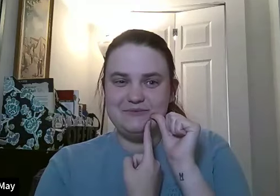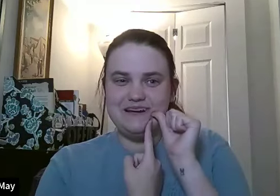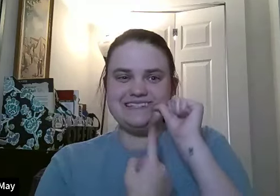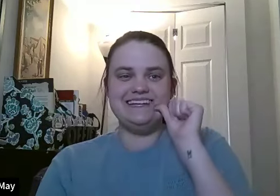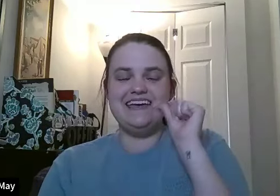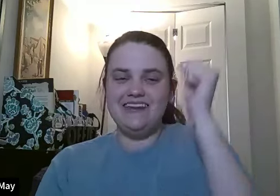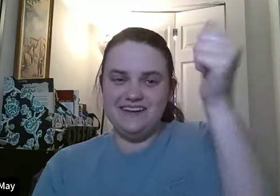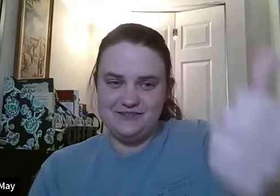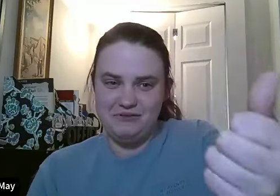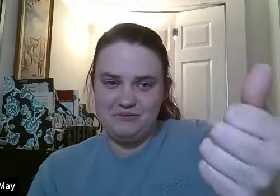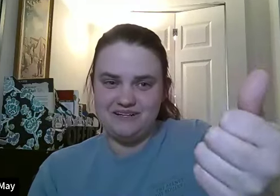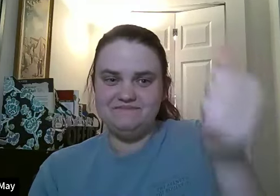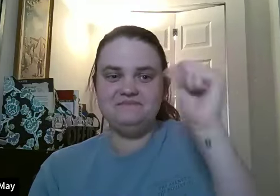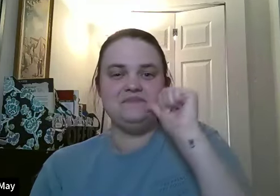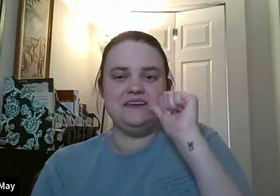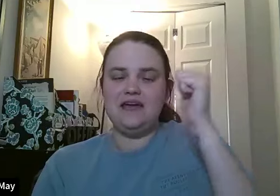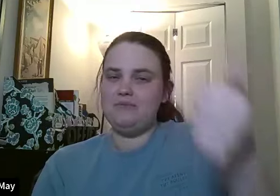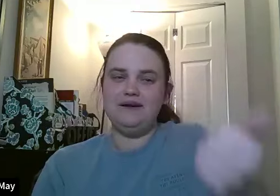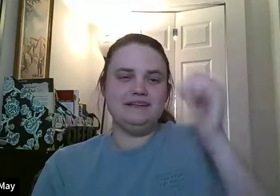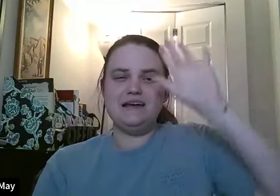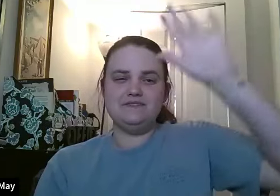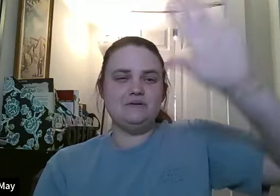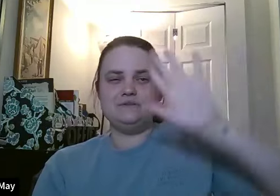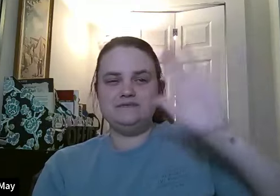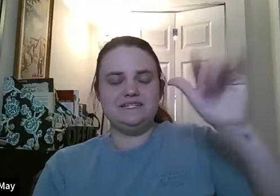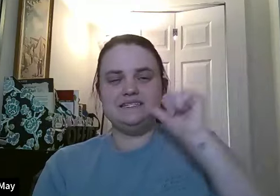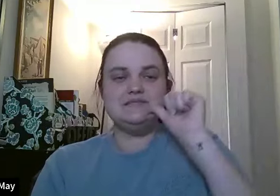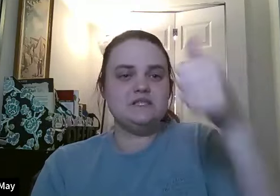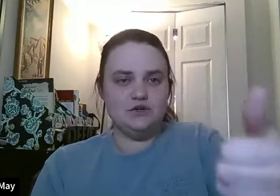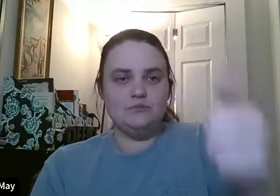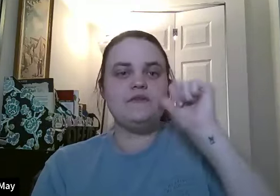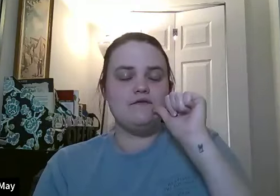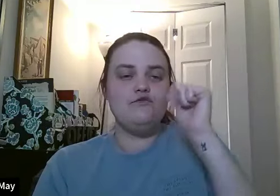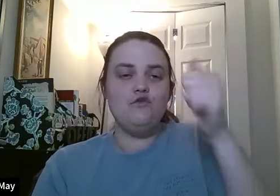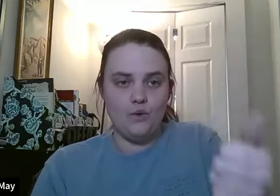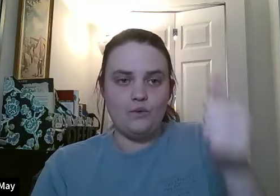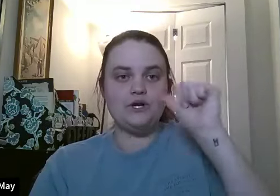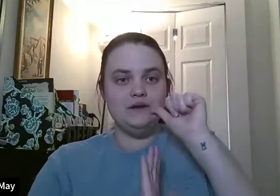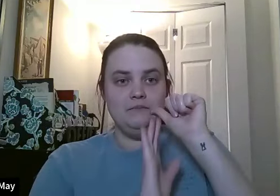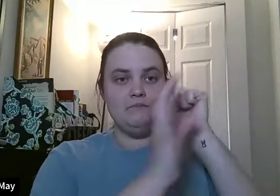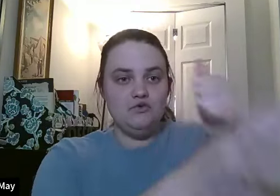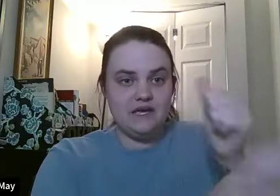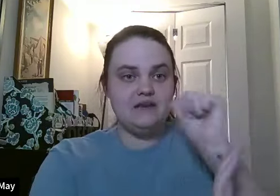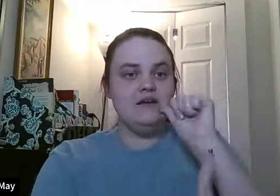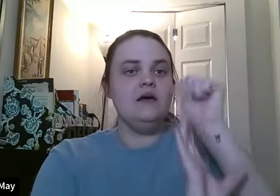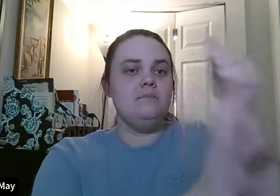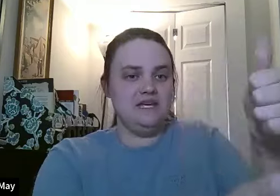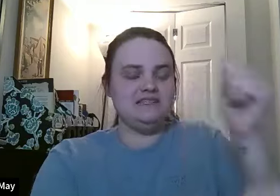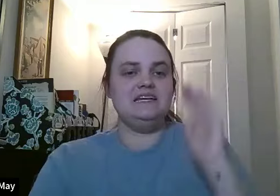at present and then it goes forward. Now, it doesn't have to go a specific distance, but still moving that forward movement means that it's going